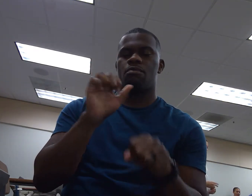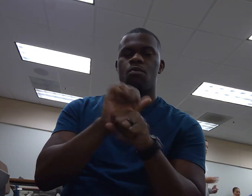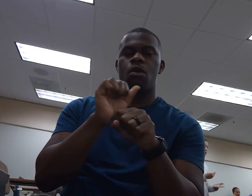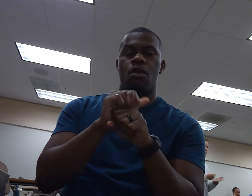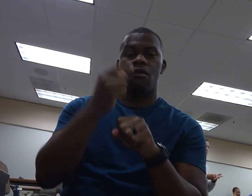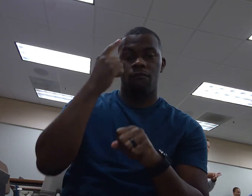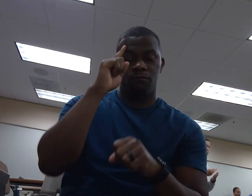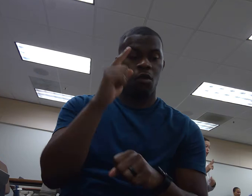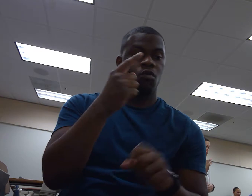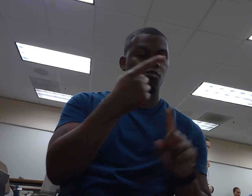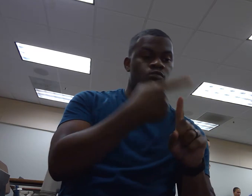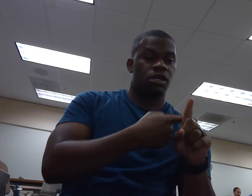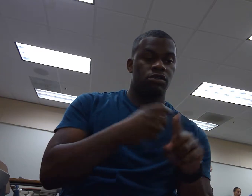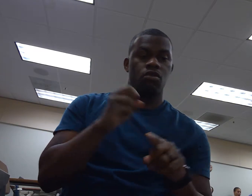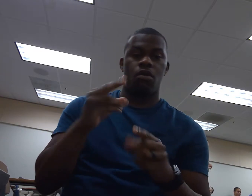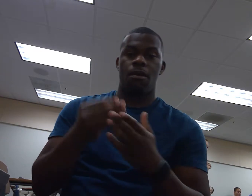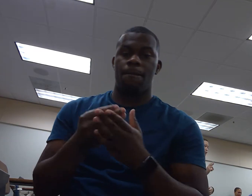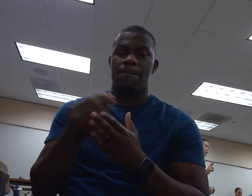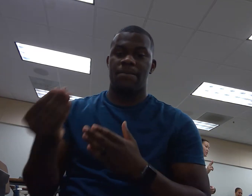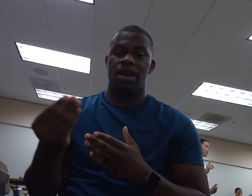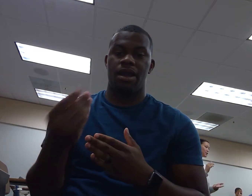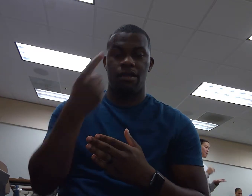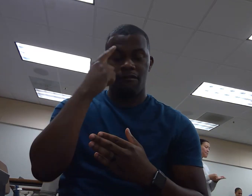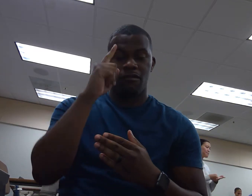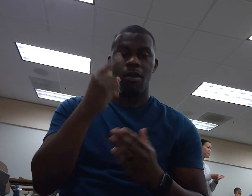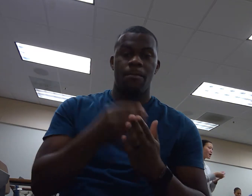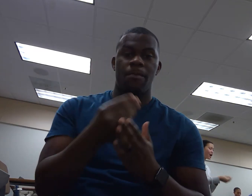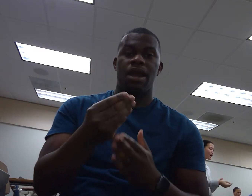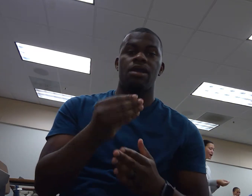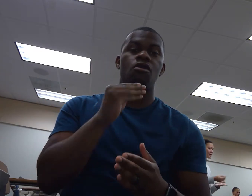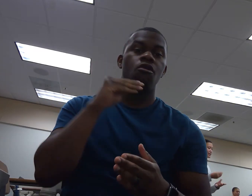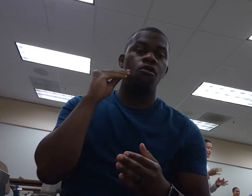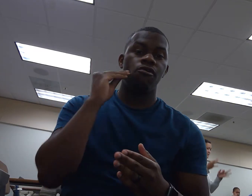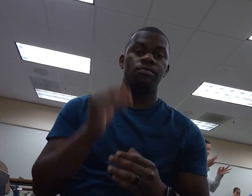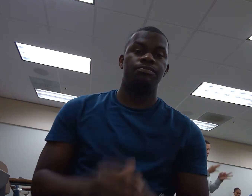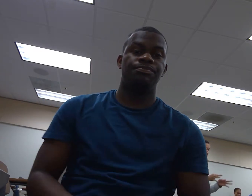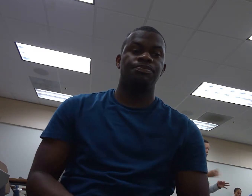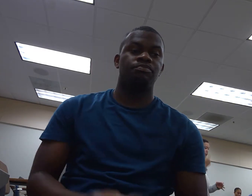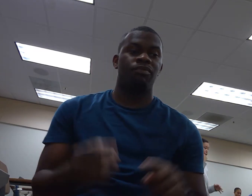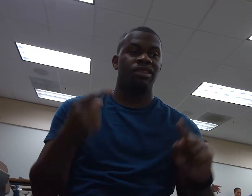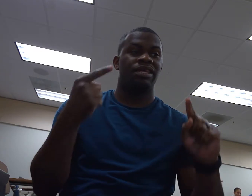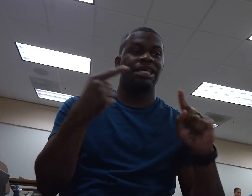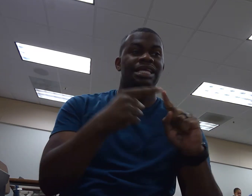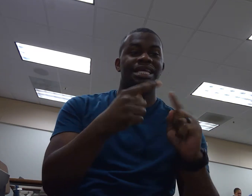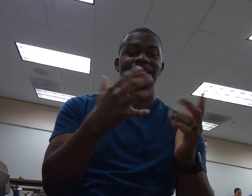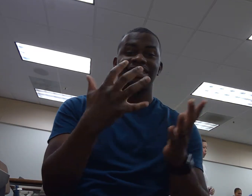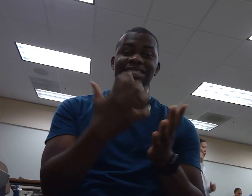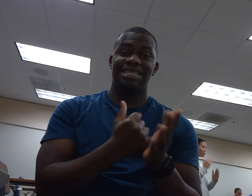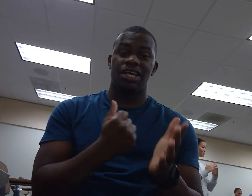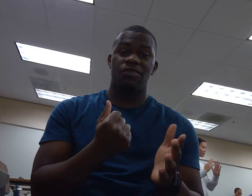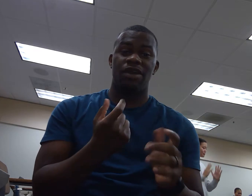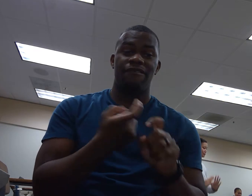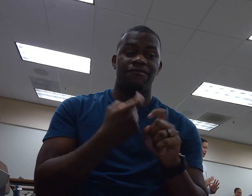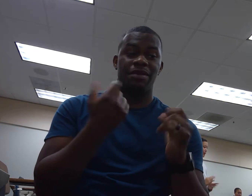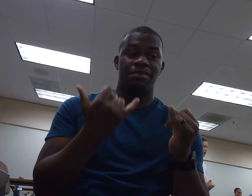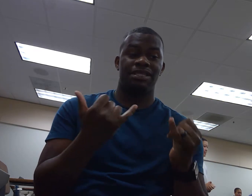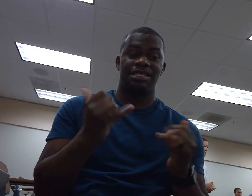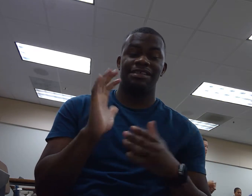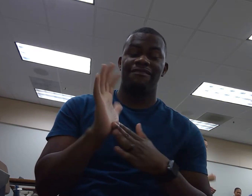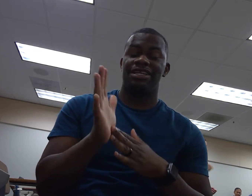a home. And the key takeaway I hope you have after this video is there's not just a simple right answer that it's always better to